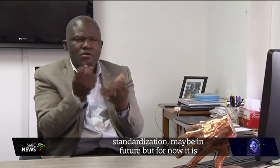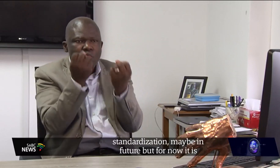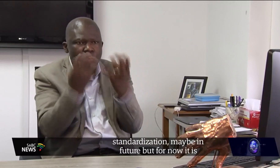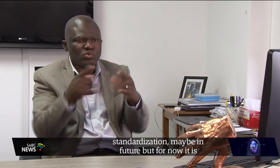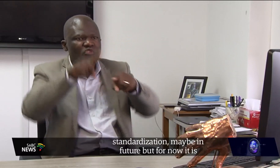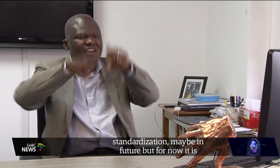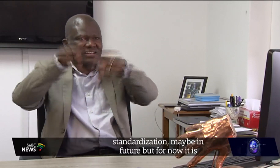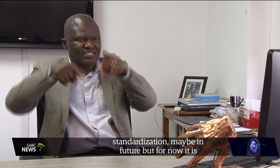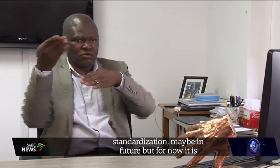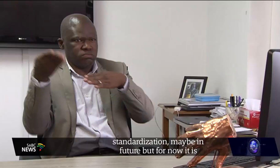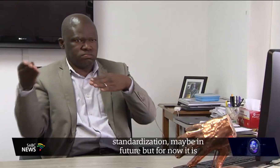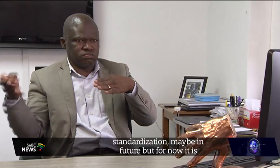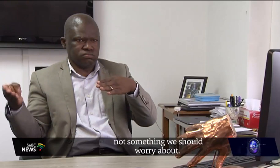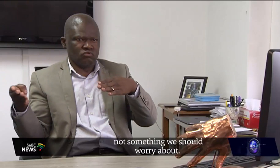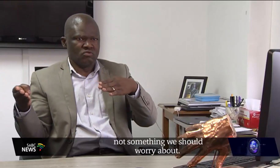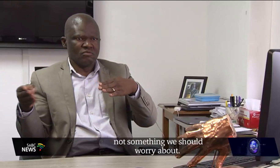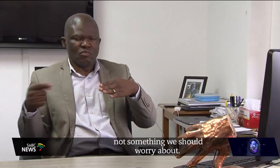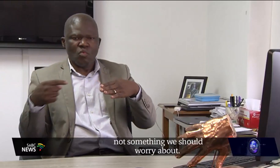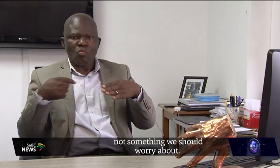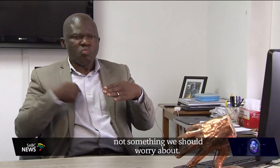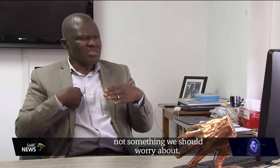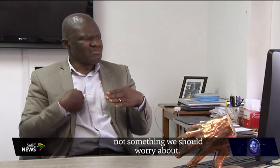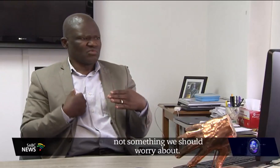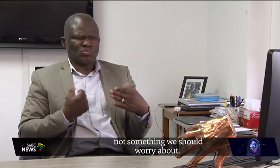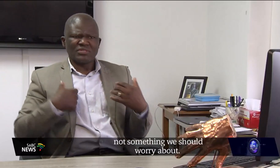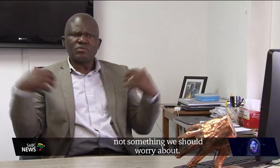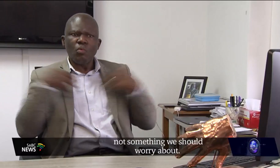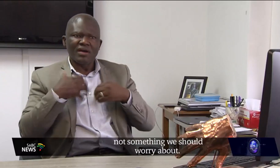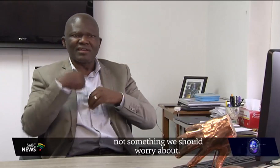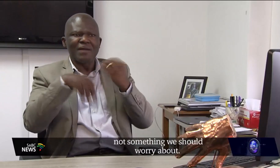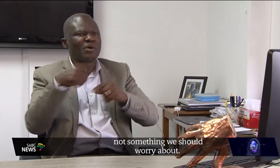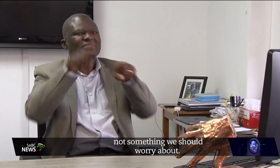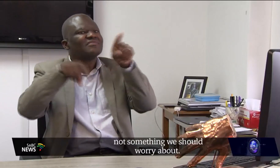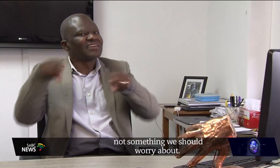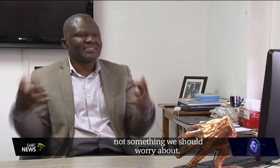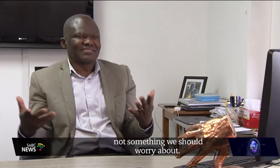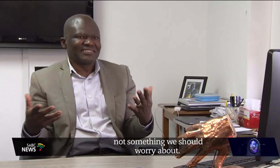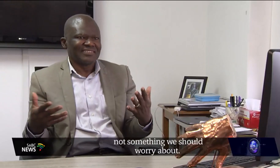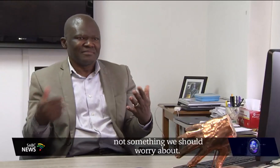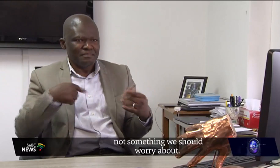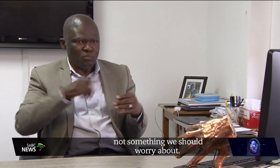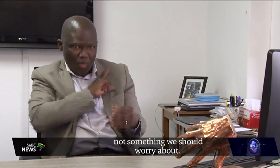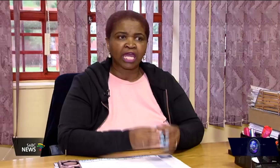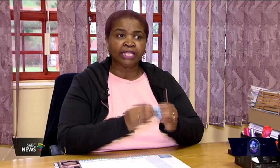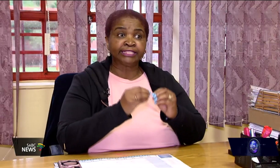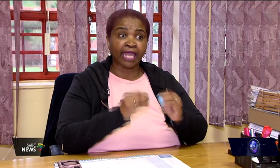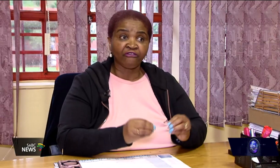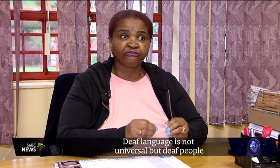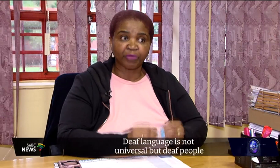in future mara ka se sebaka a se ntho ye re tshwanetse re tsware ka yona. Deaf